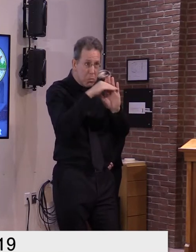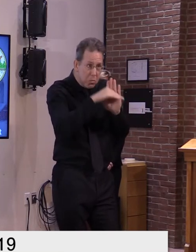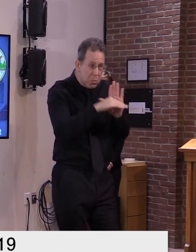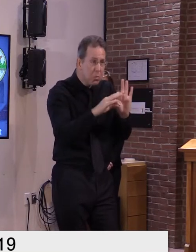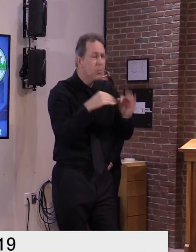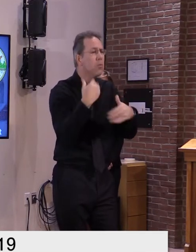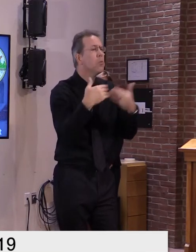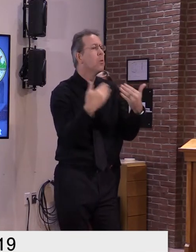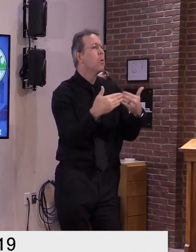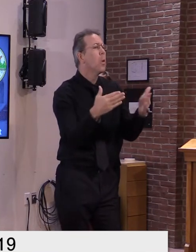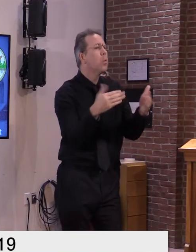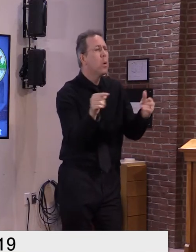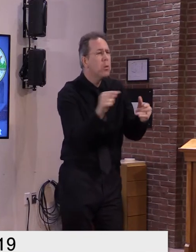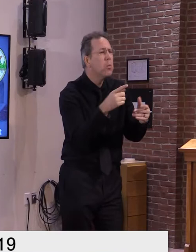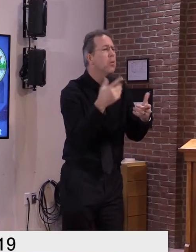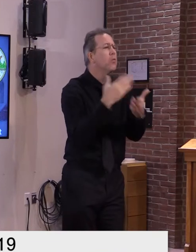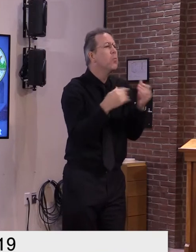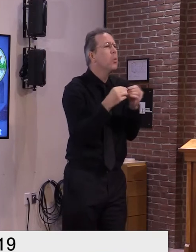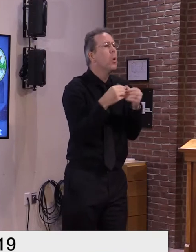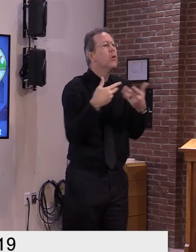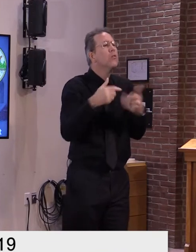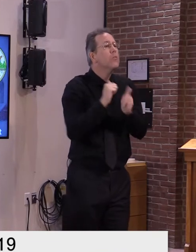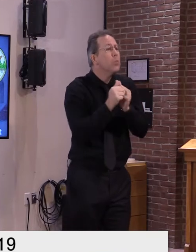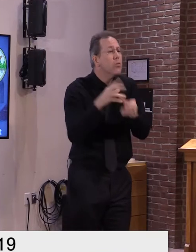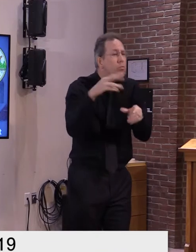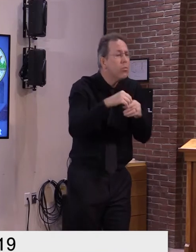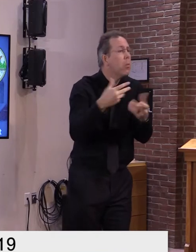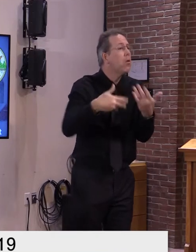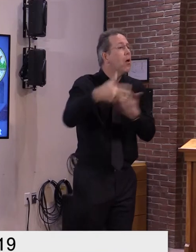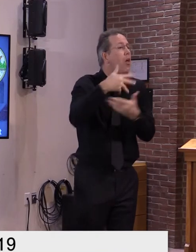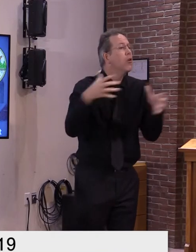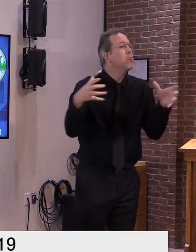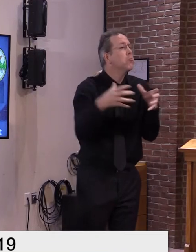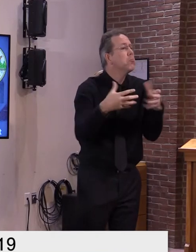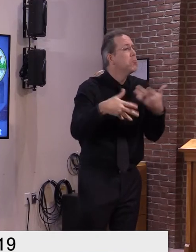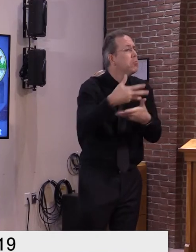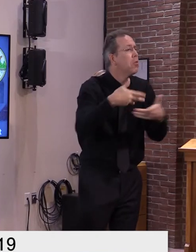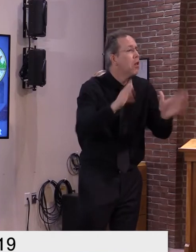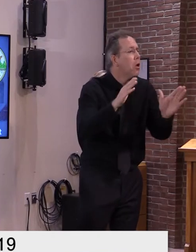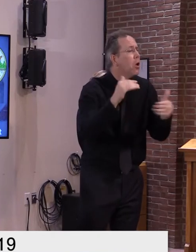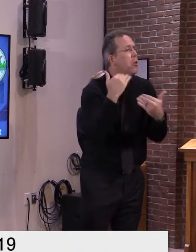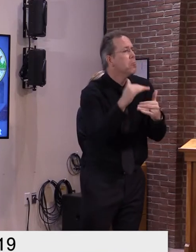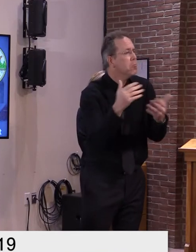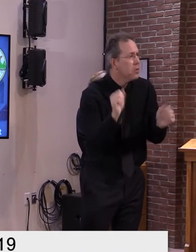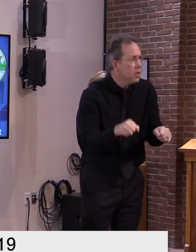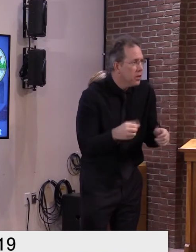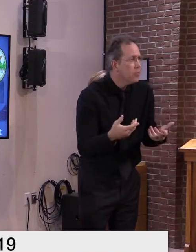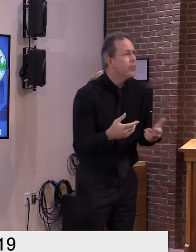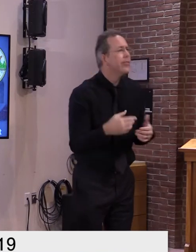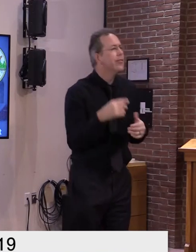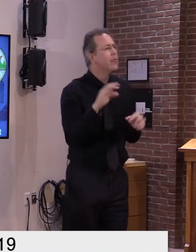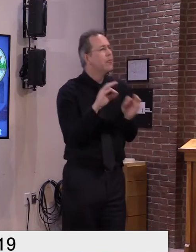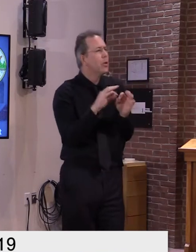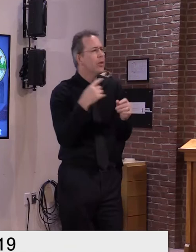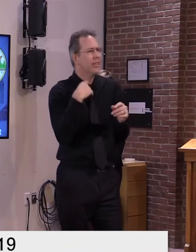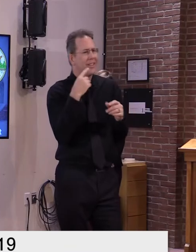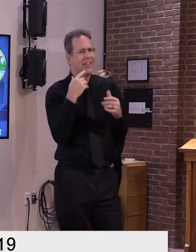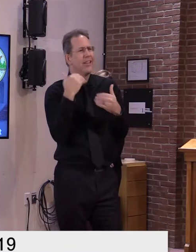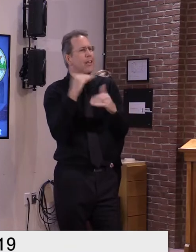that, we have to continue to do all we can to slow this down, like limiting contact with others and wearing a